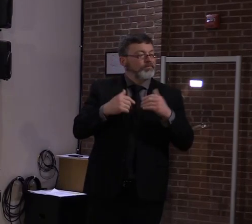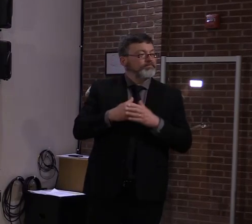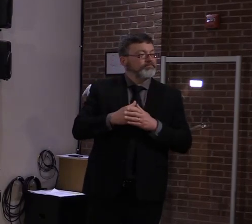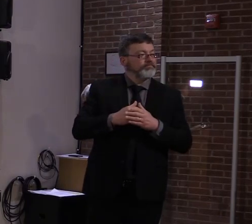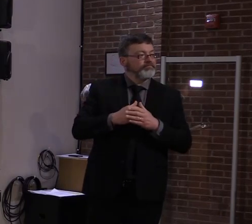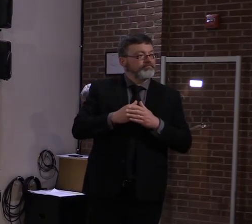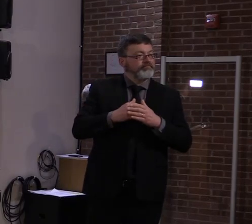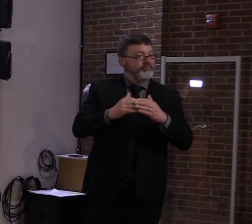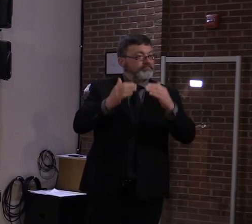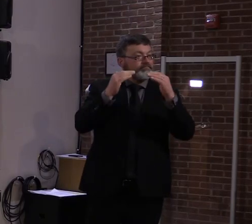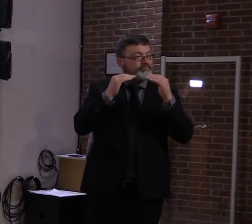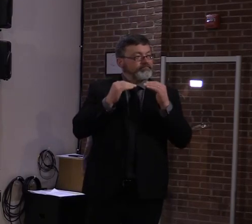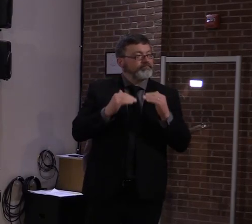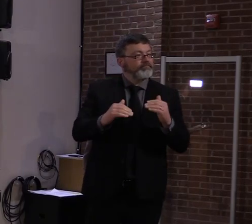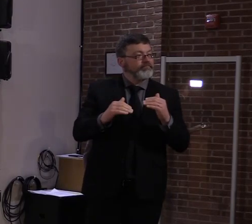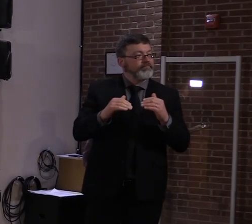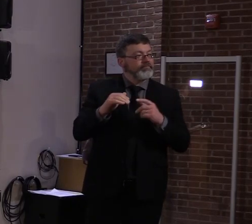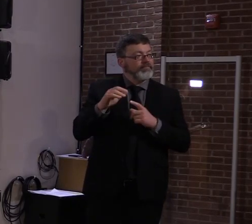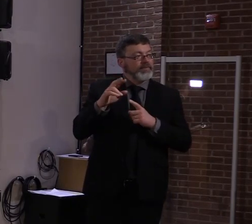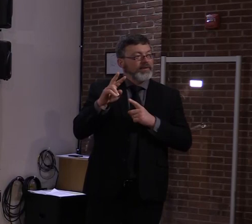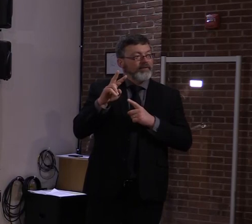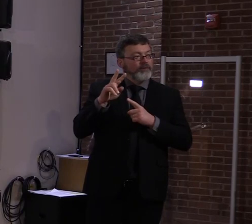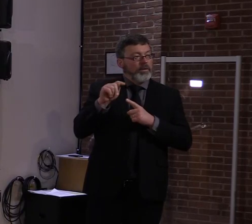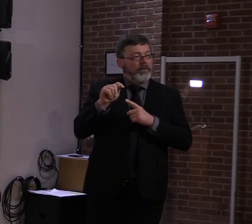Aaron Tanko, Vermont Digger.